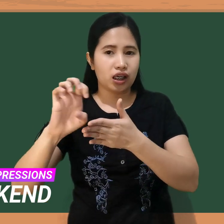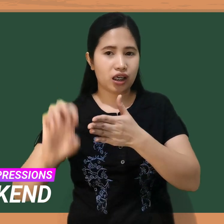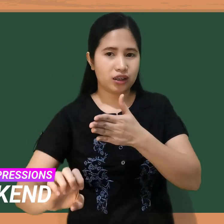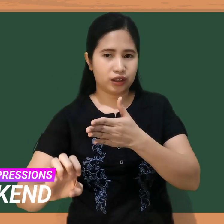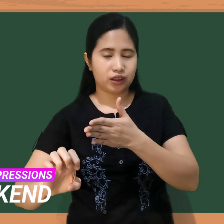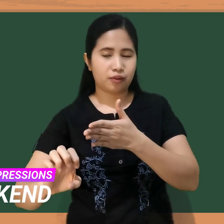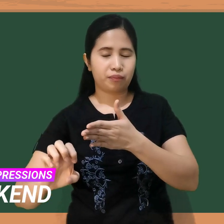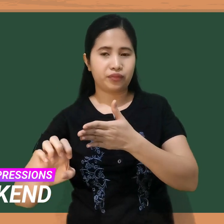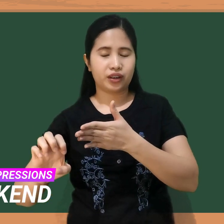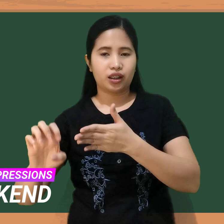Weekends.